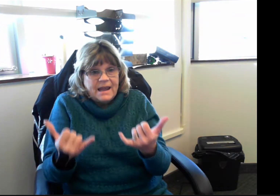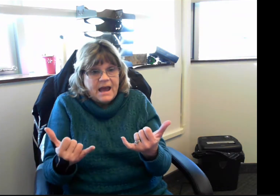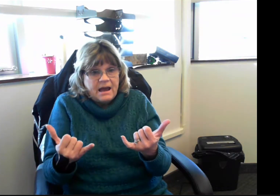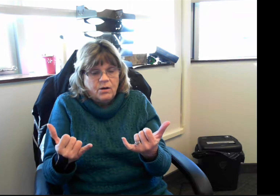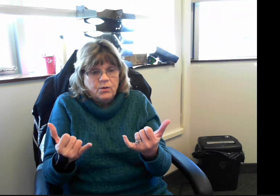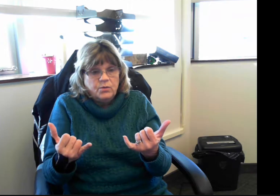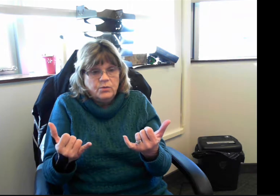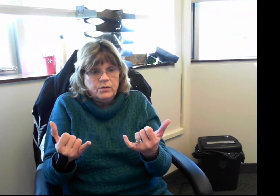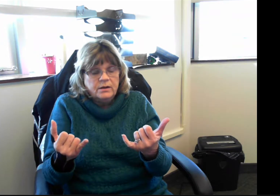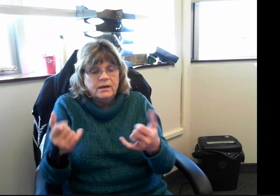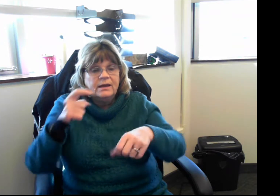now